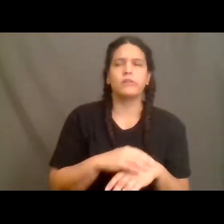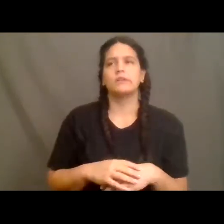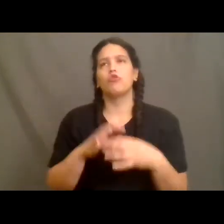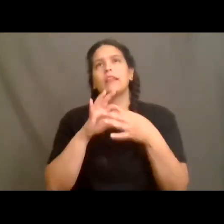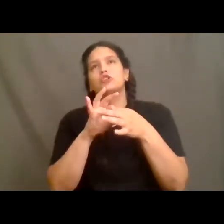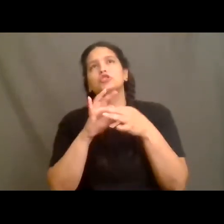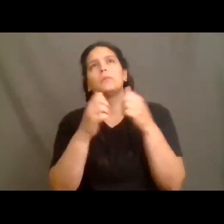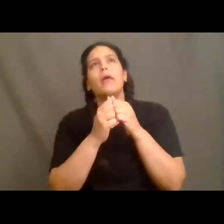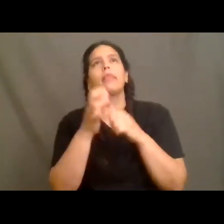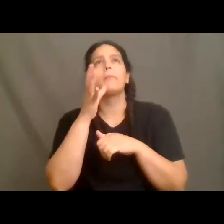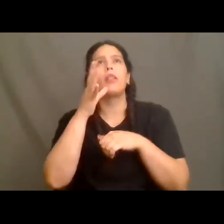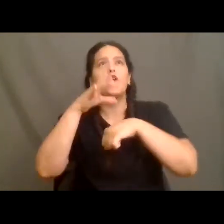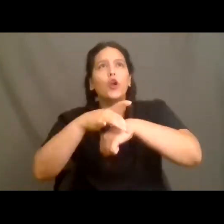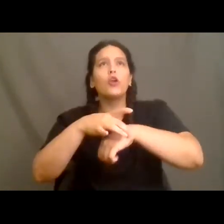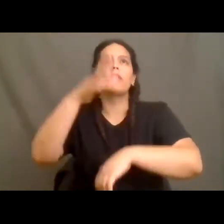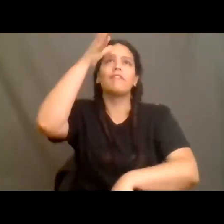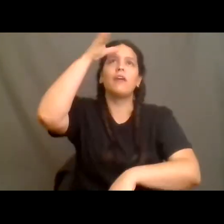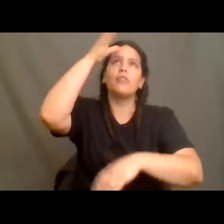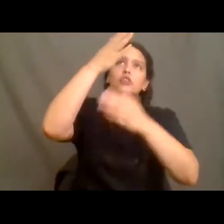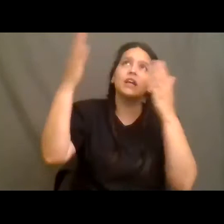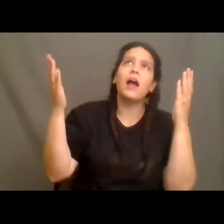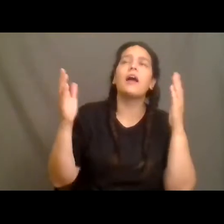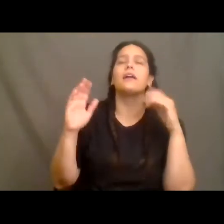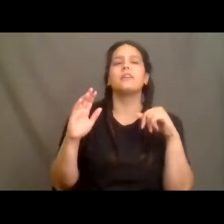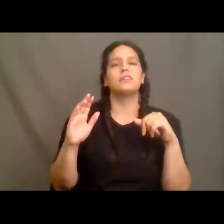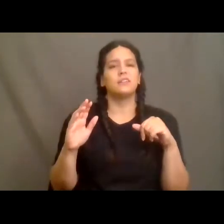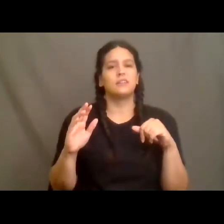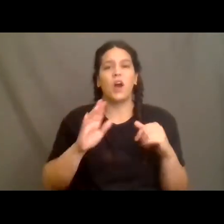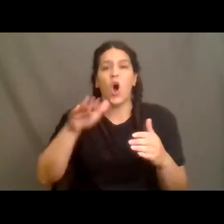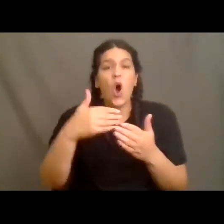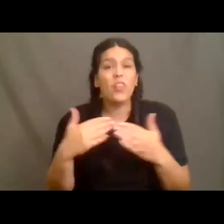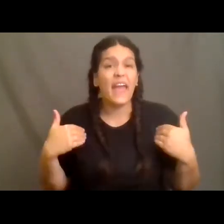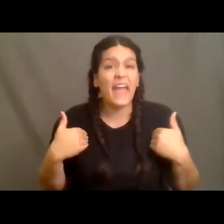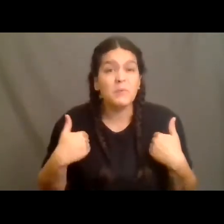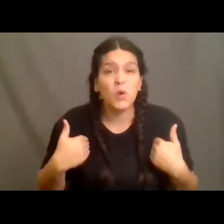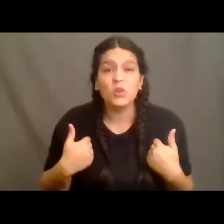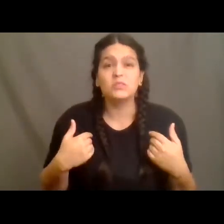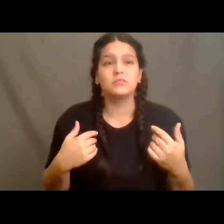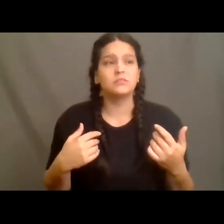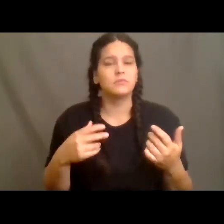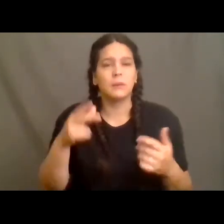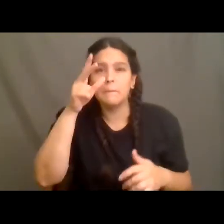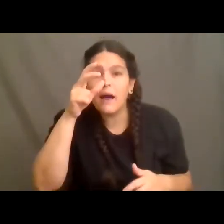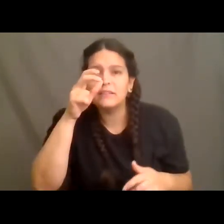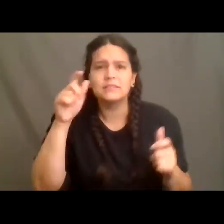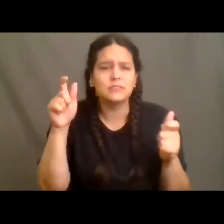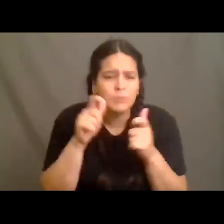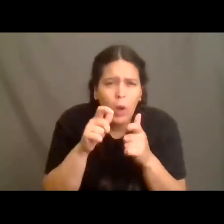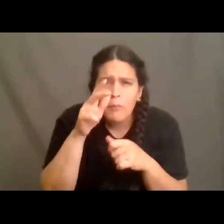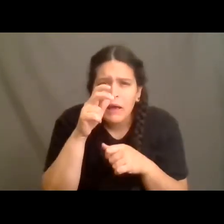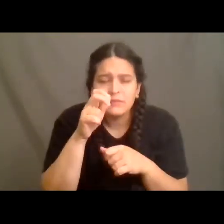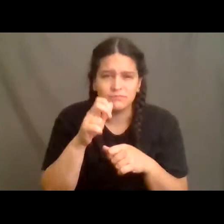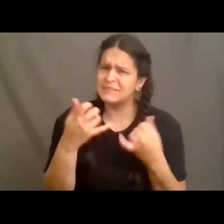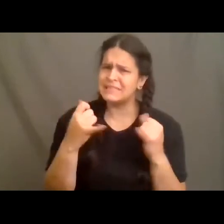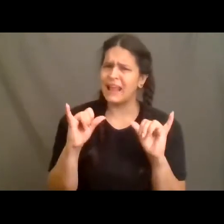Yadishishnihitka, Father Sky, and our non-human relatives. Even the littlest tiny bug. is our